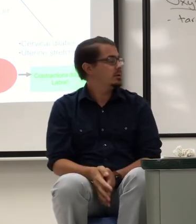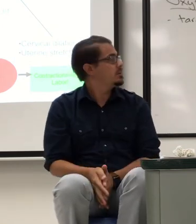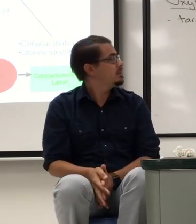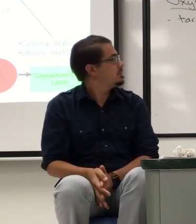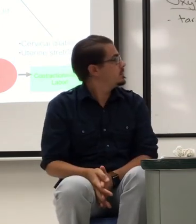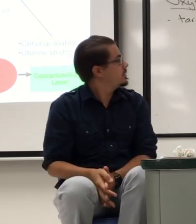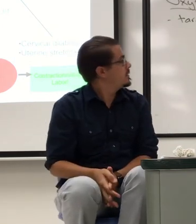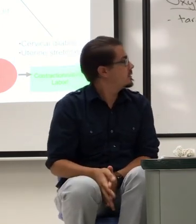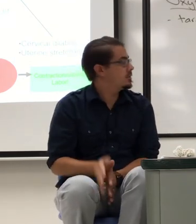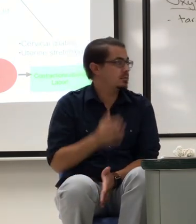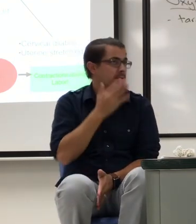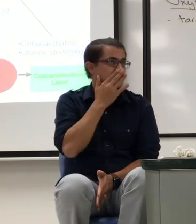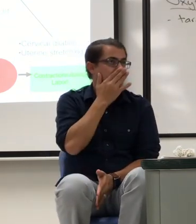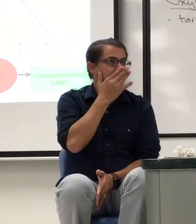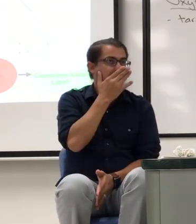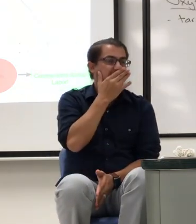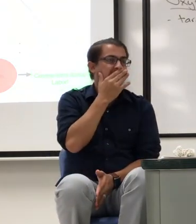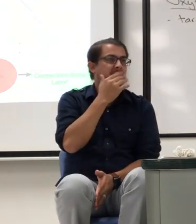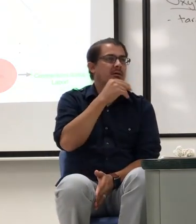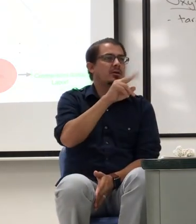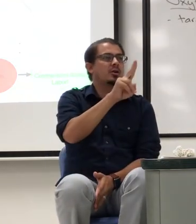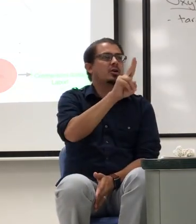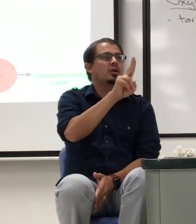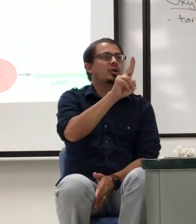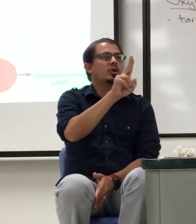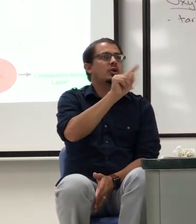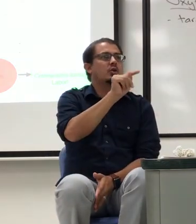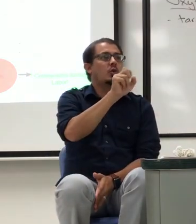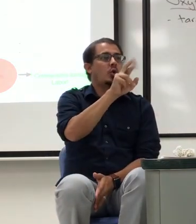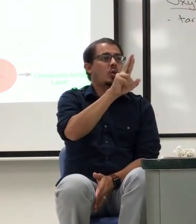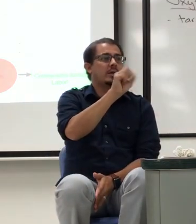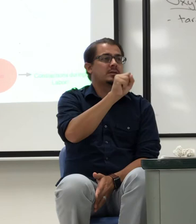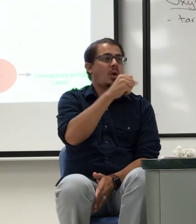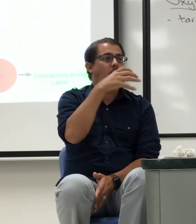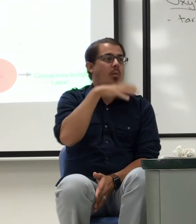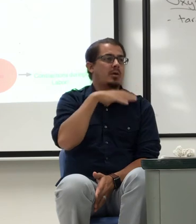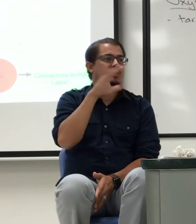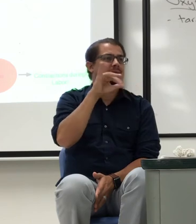Now, the uterus, think of it as an upside-down pear.